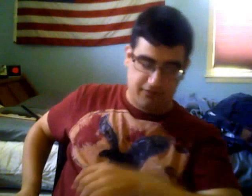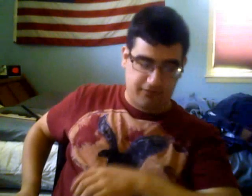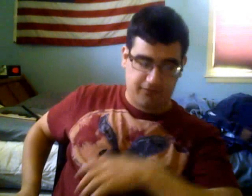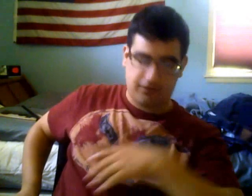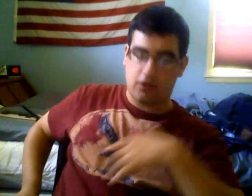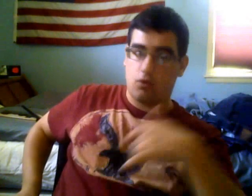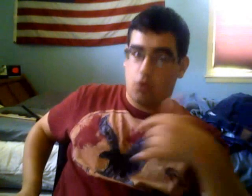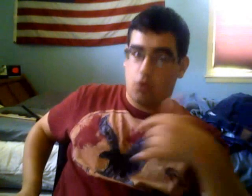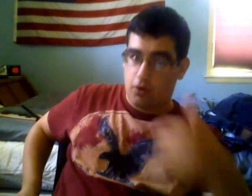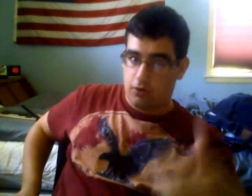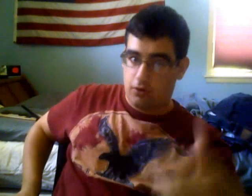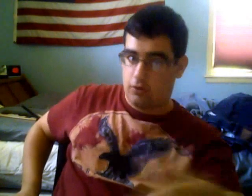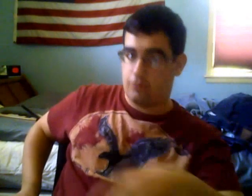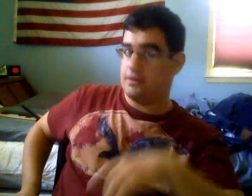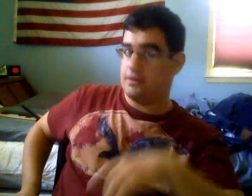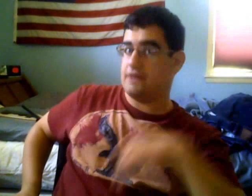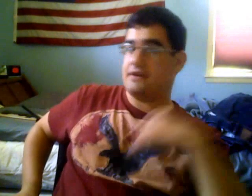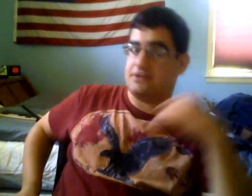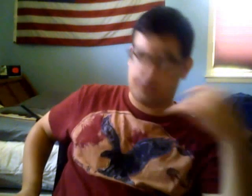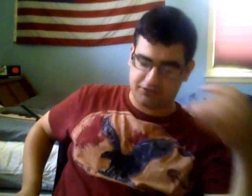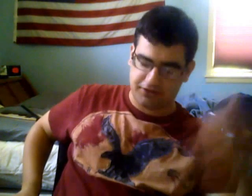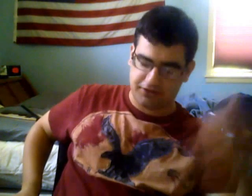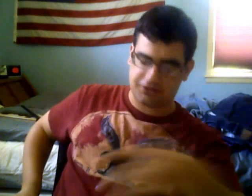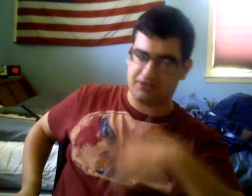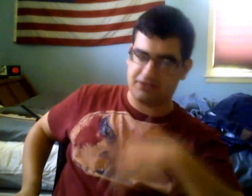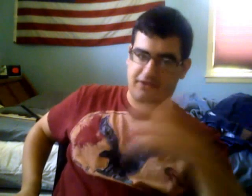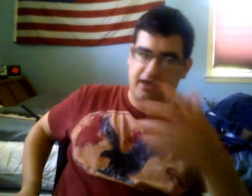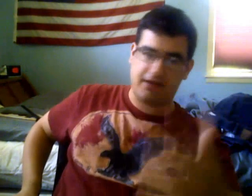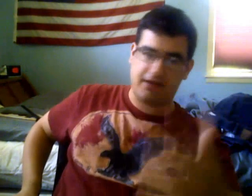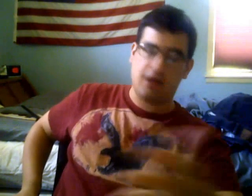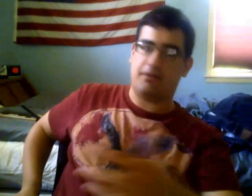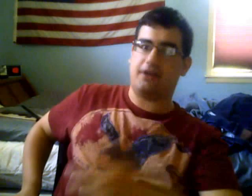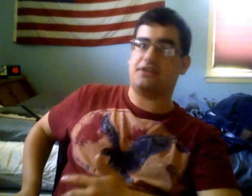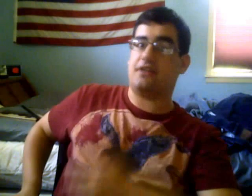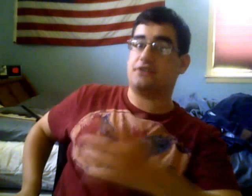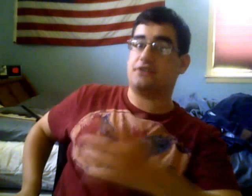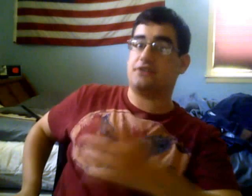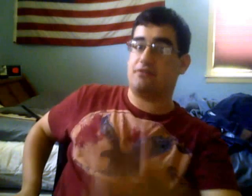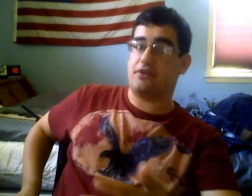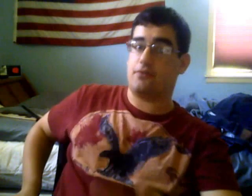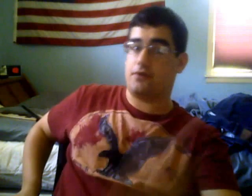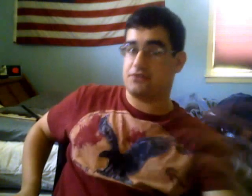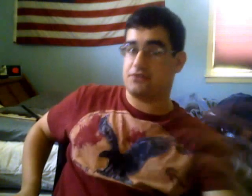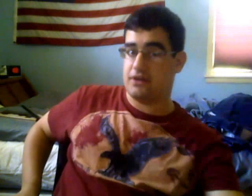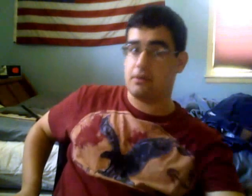with oil, the Iranian hostage breaks and stuff like that. But like I said, that's another video for another time.